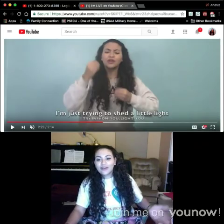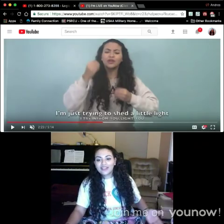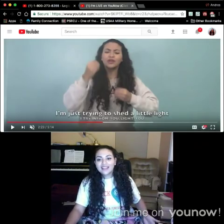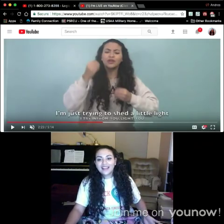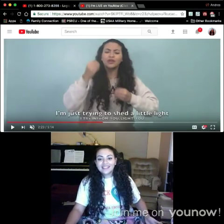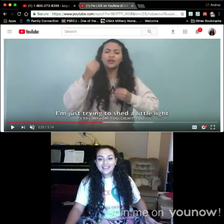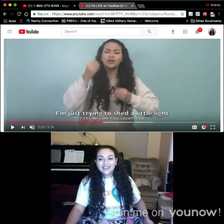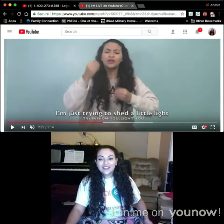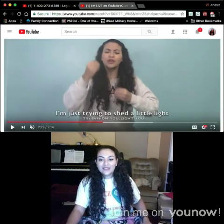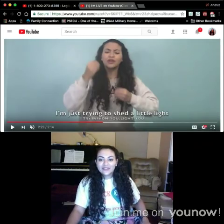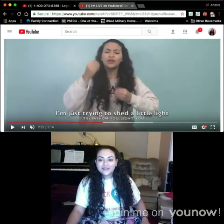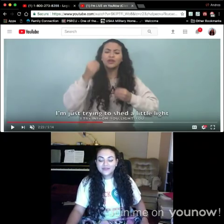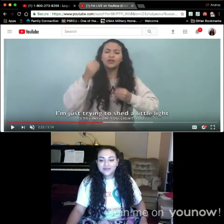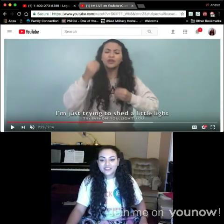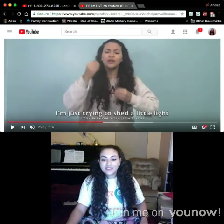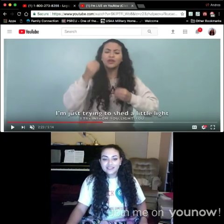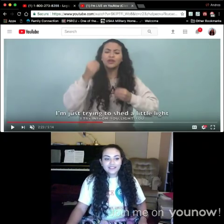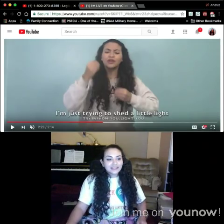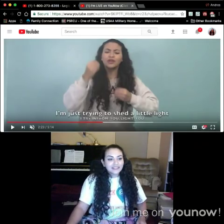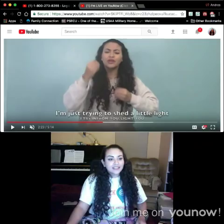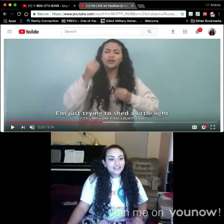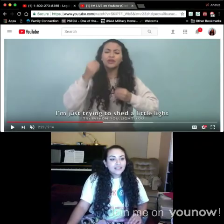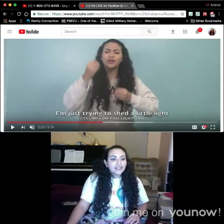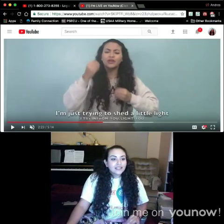Erin, for all the 10 likes. Thank you.